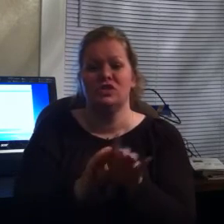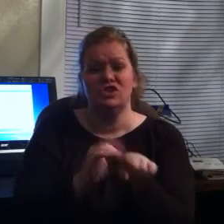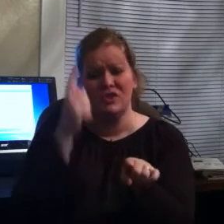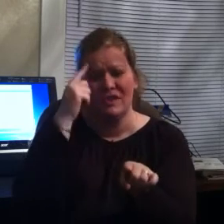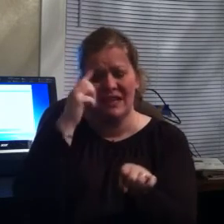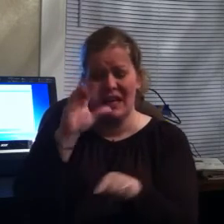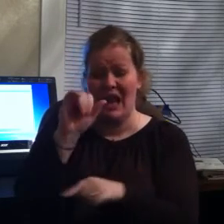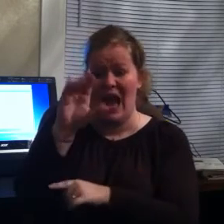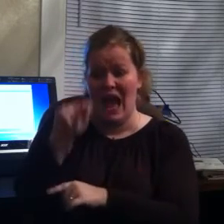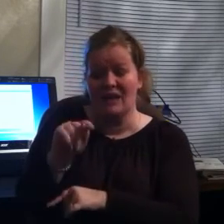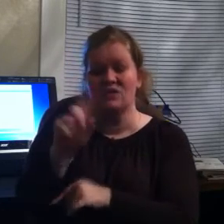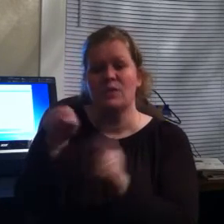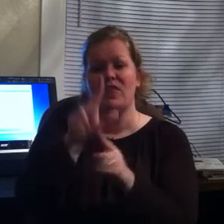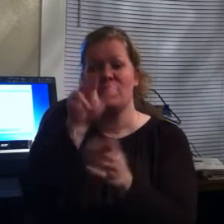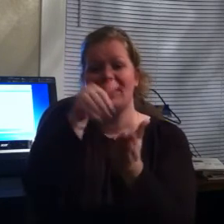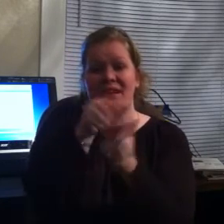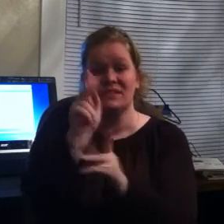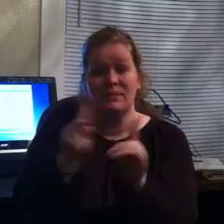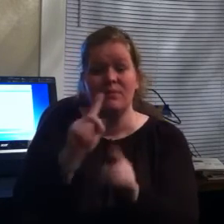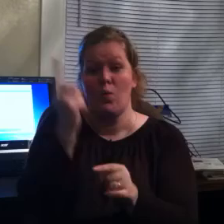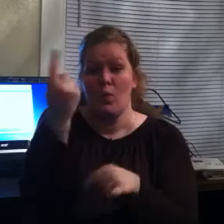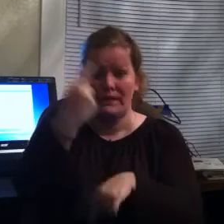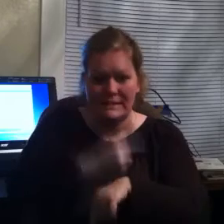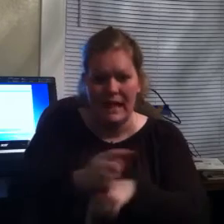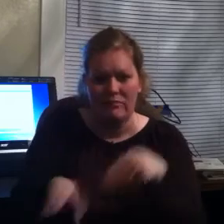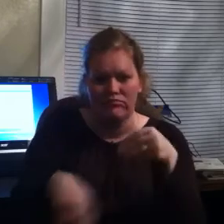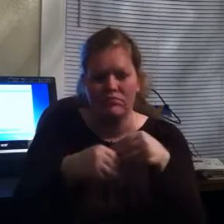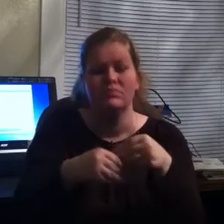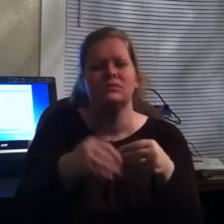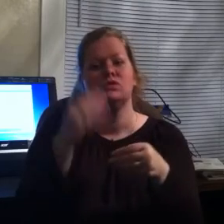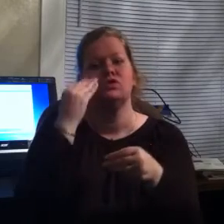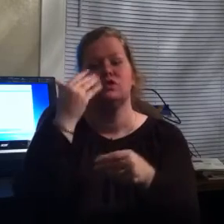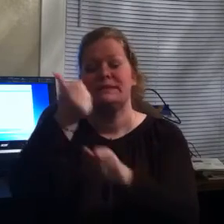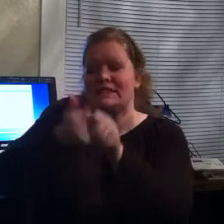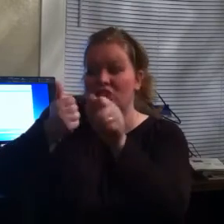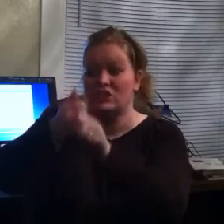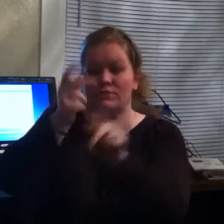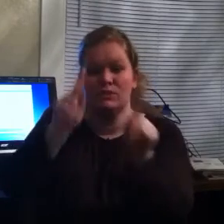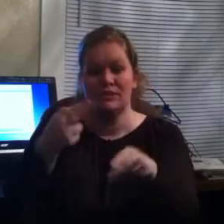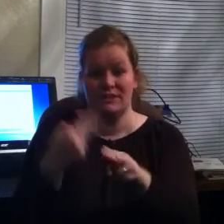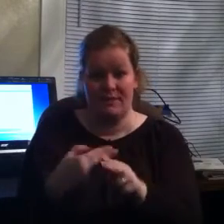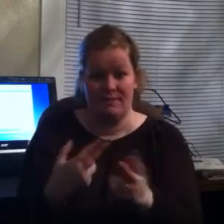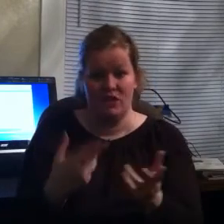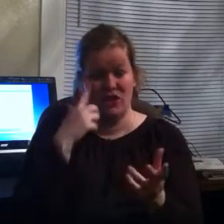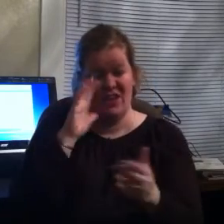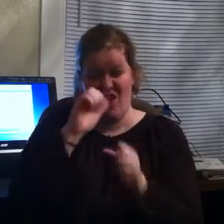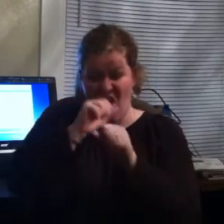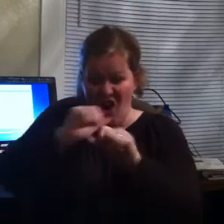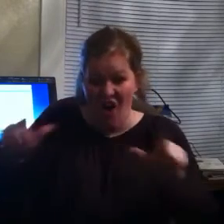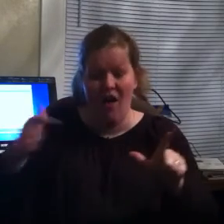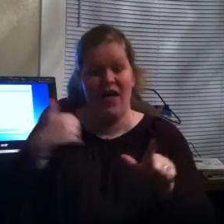Acts, when the 3,000 were added one day, knew everybody's name? Do you think everybody had access to the apostles?